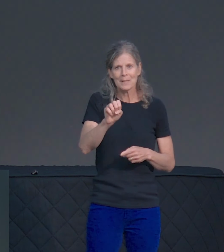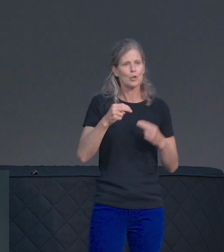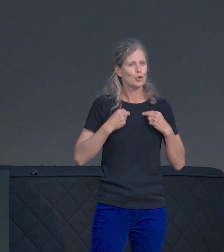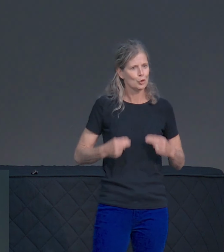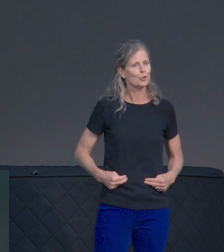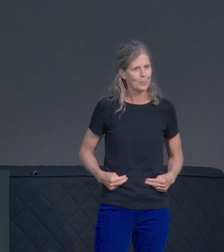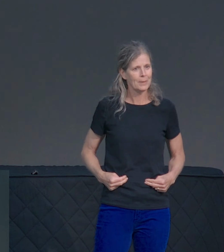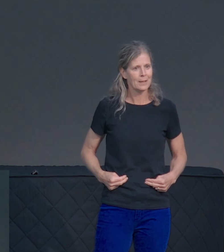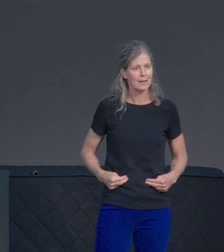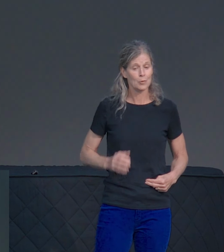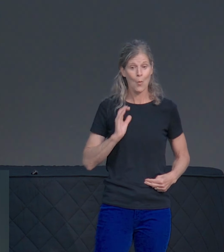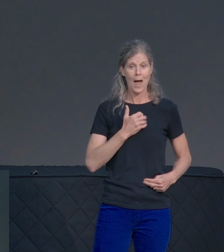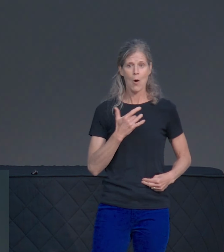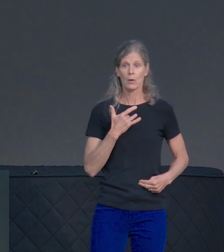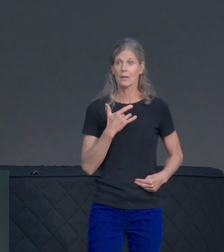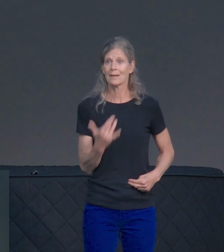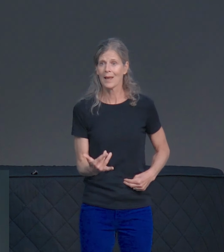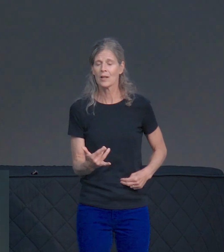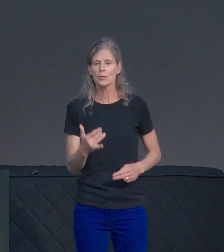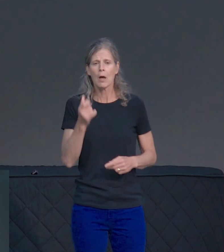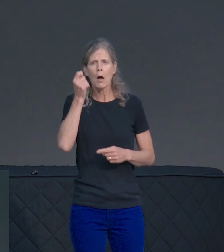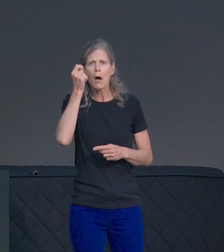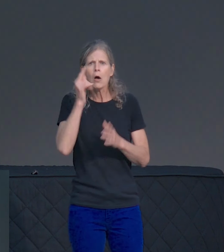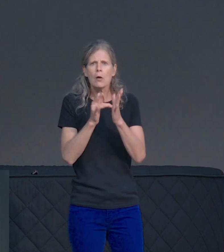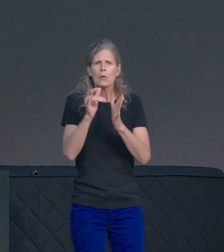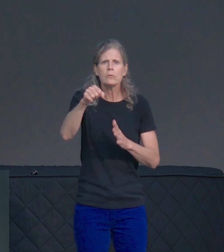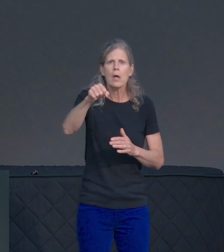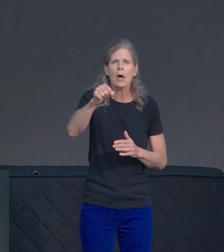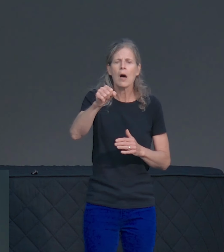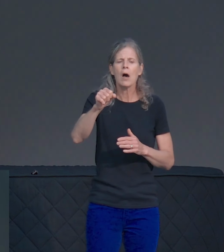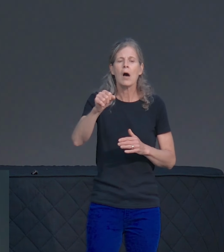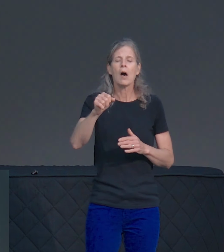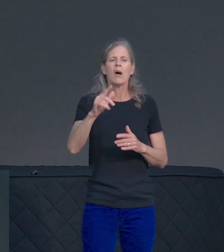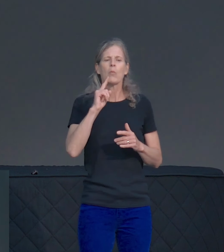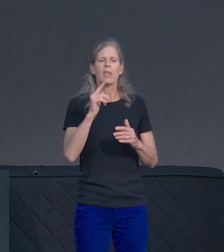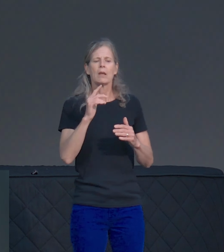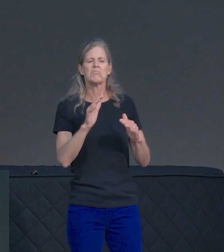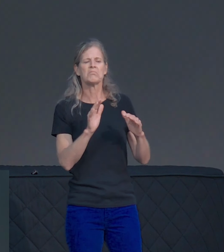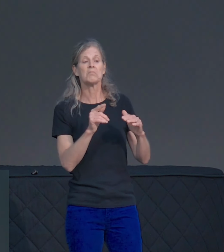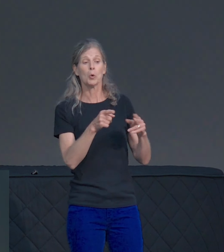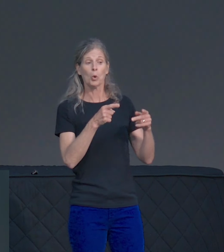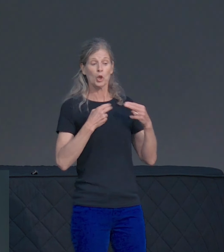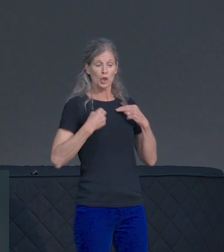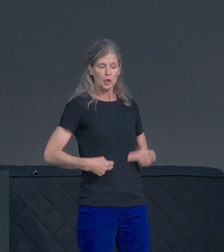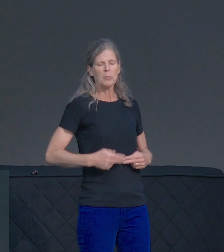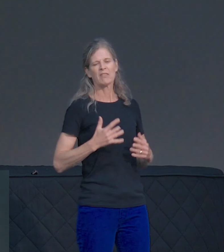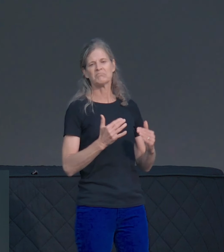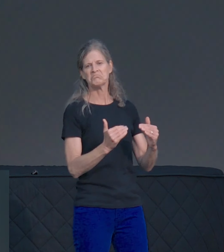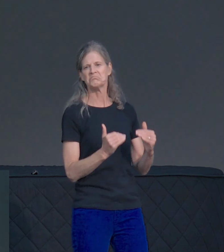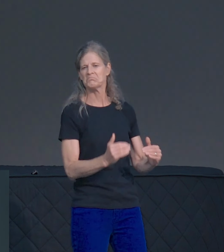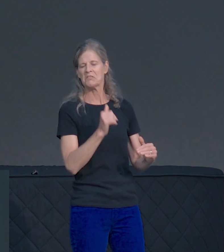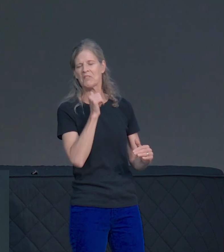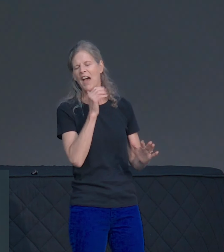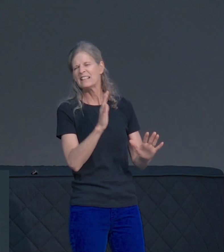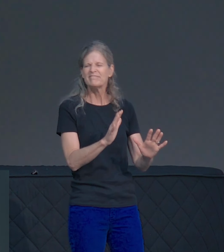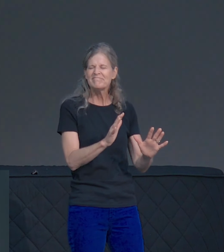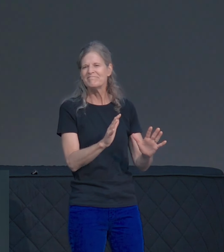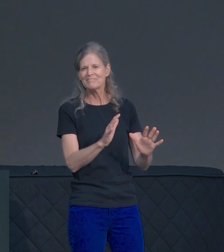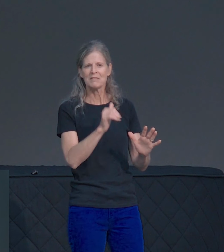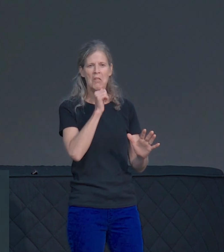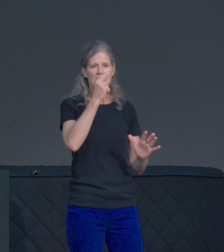And I think our tendency when it comes to understanding Jesus is to downplay his humanity. When we do